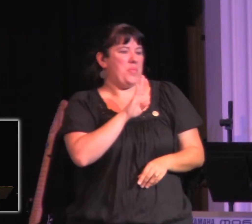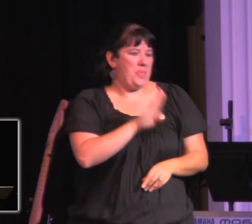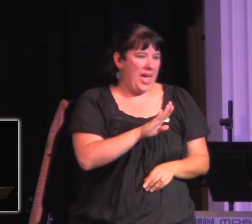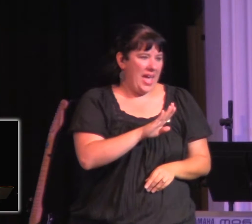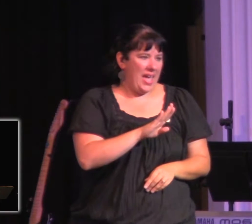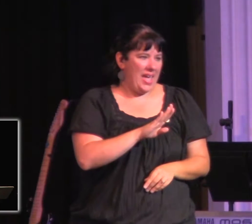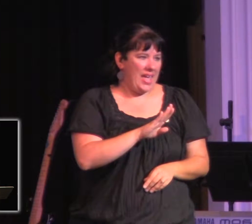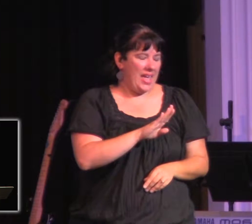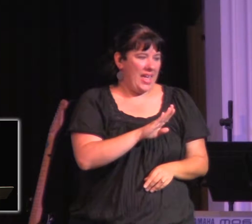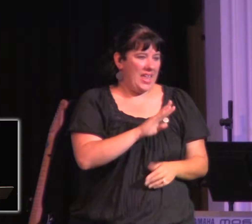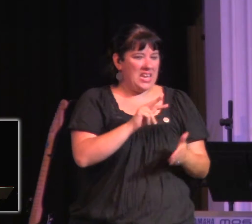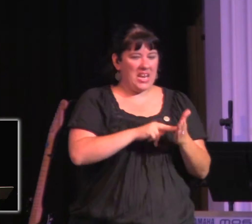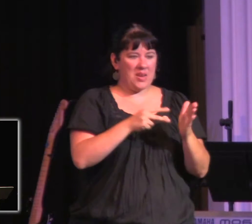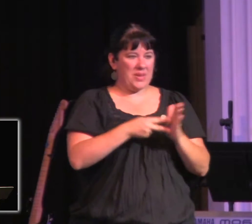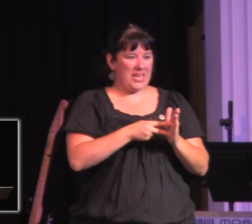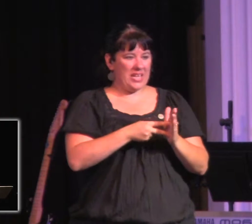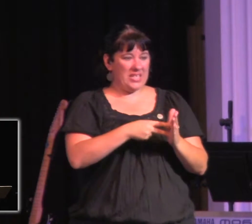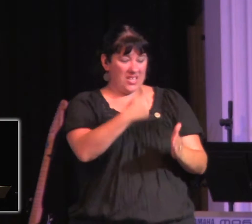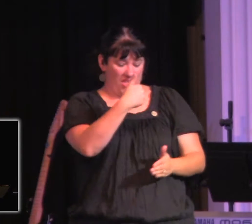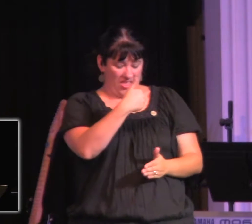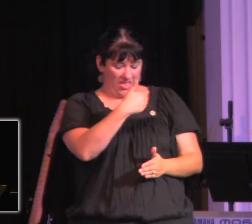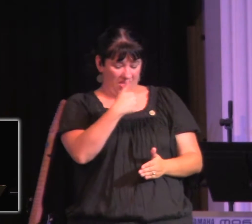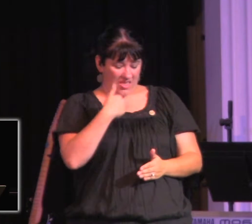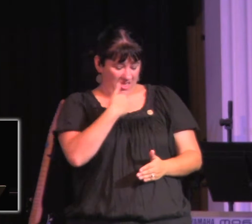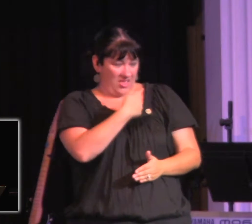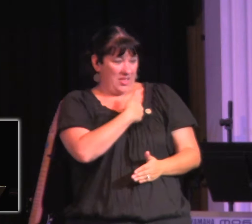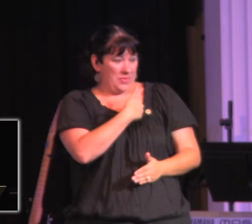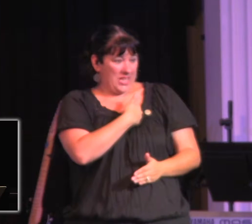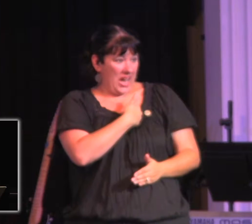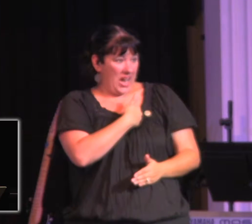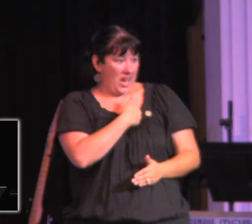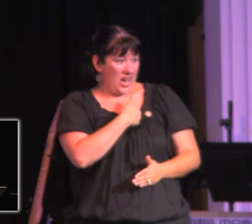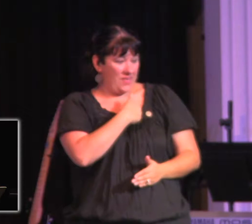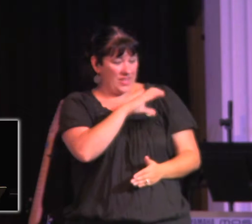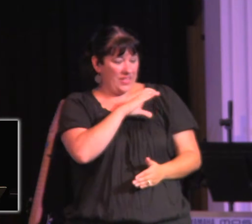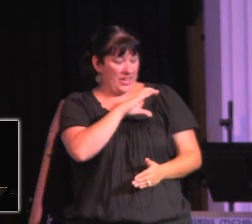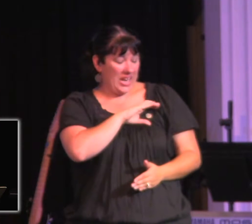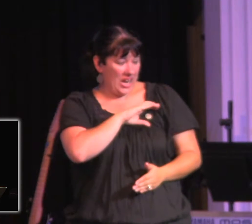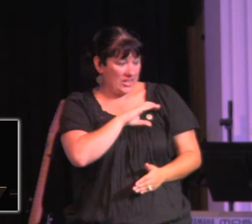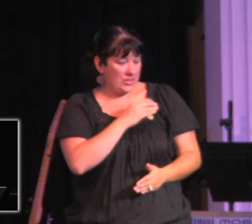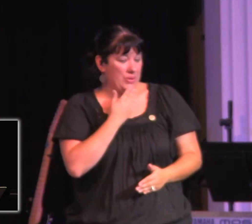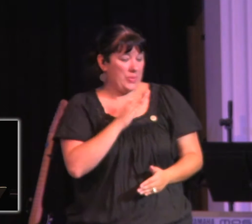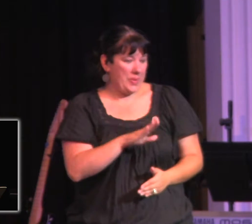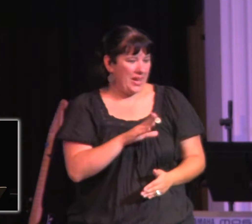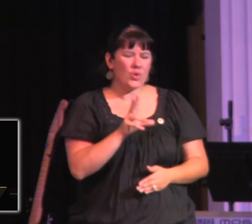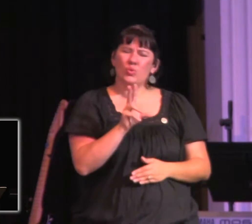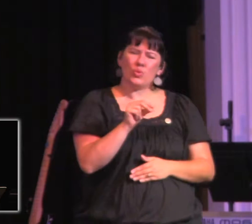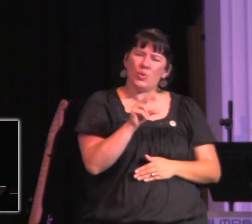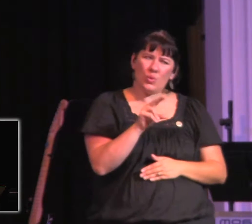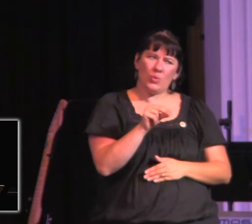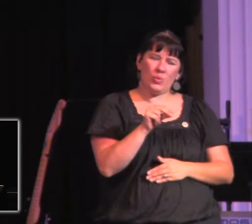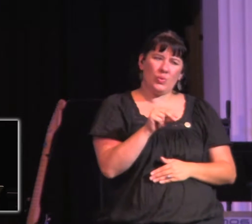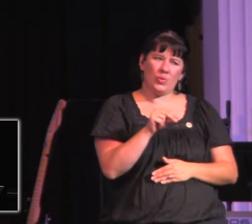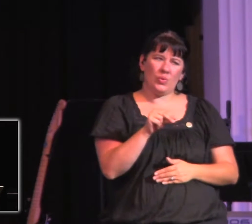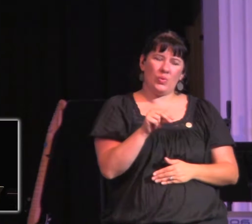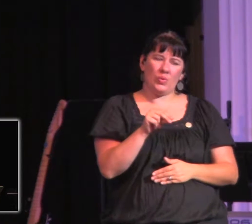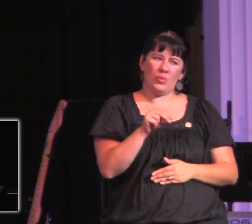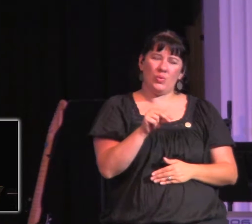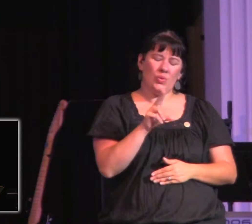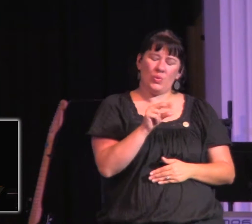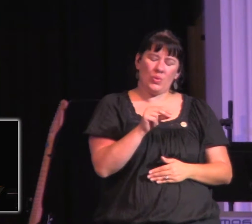things are happening. Well, the truth is, we live in a fallen world. that's filling with fallen